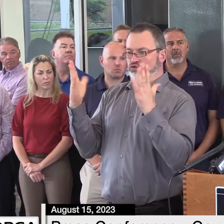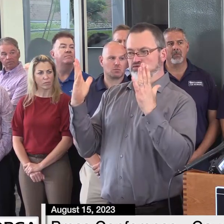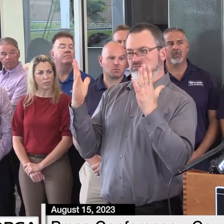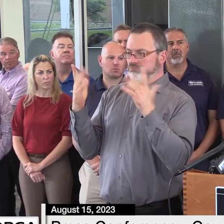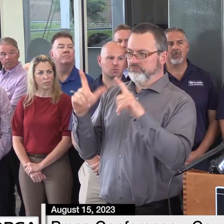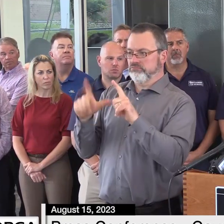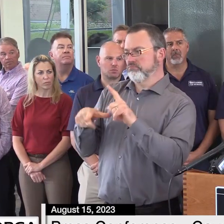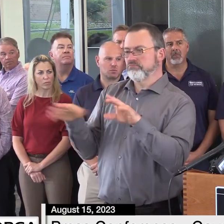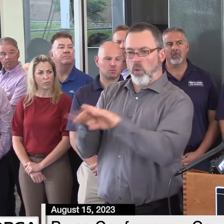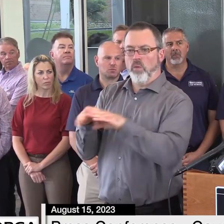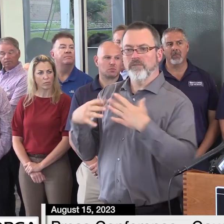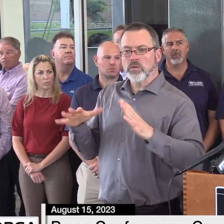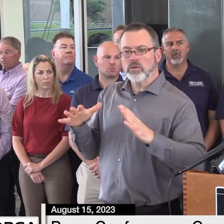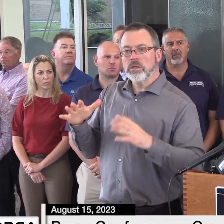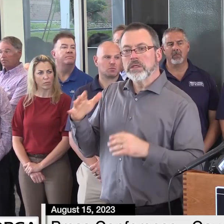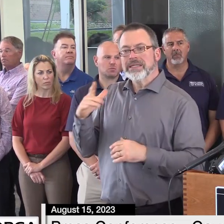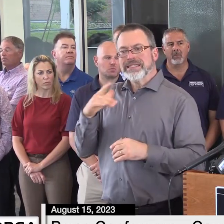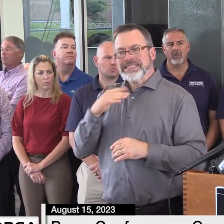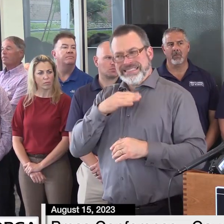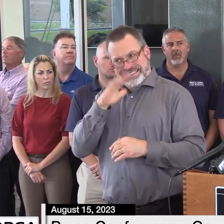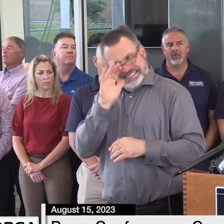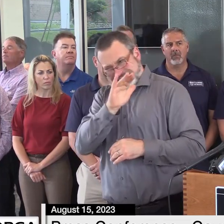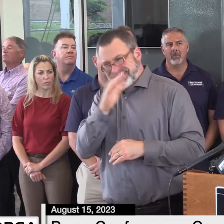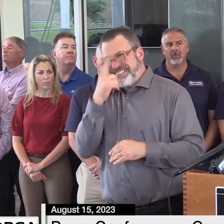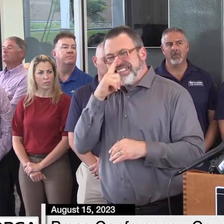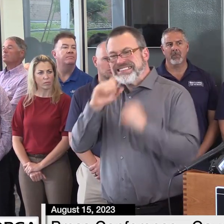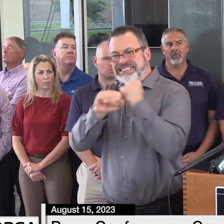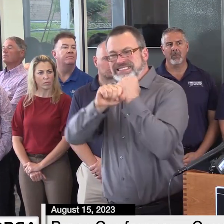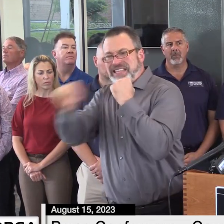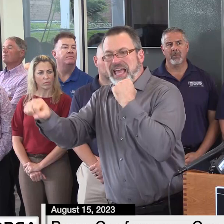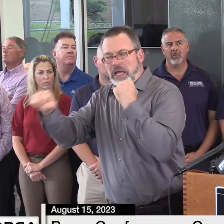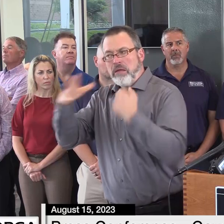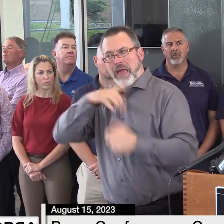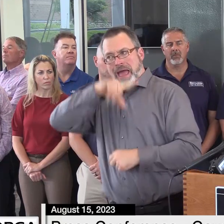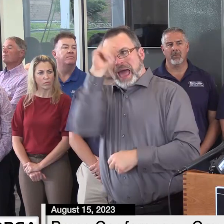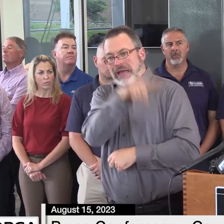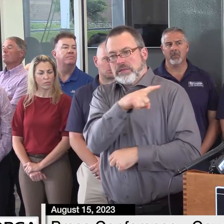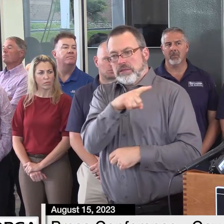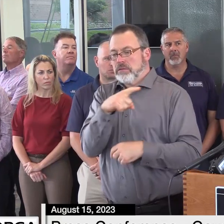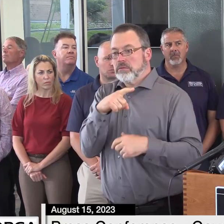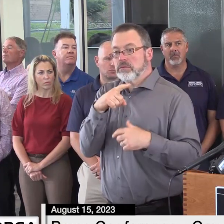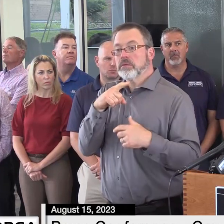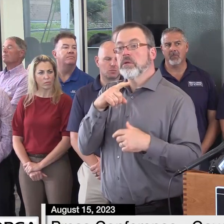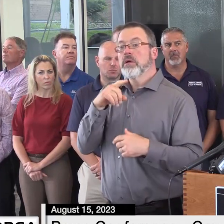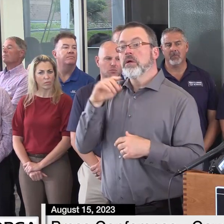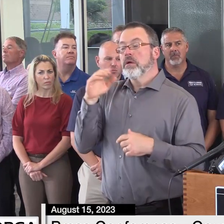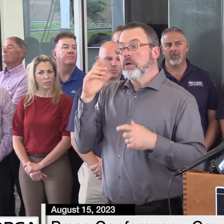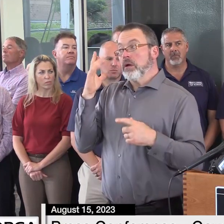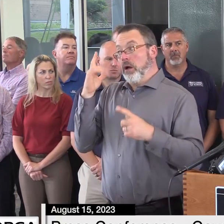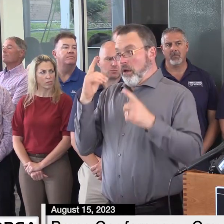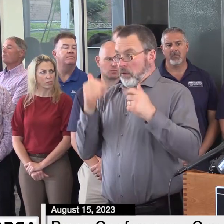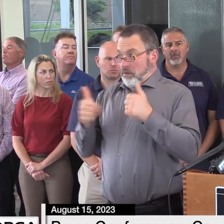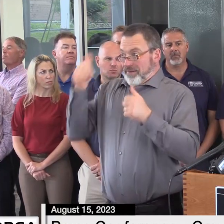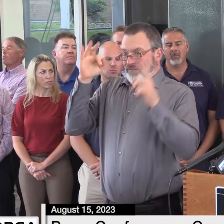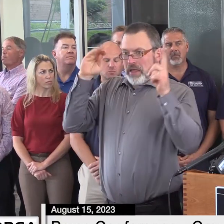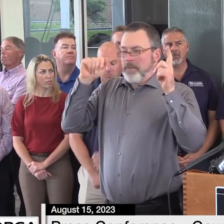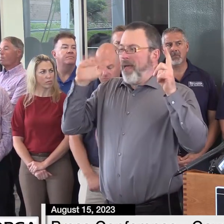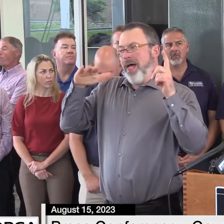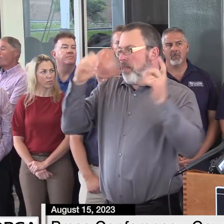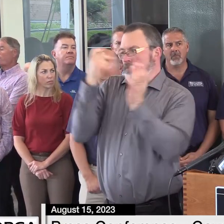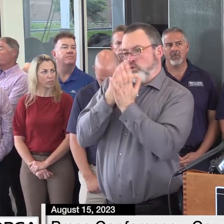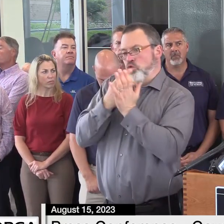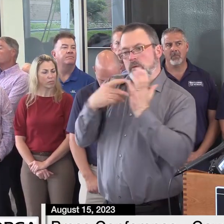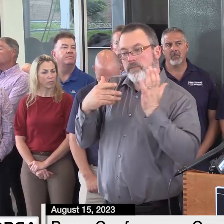them to reopen it. At that point in time, it's up to them whether they reopen it and consider some of